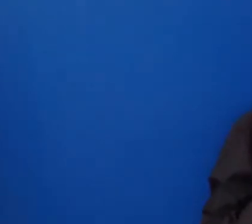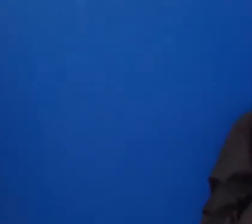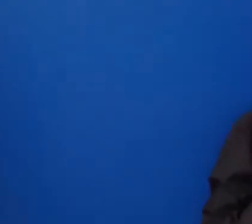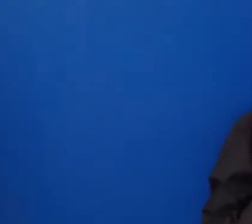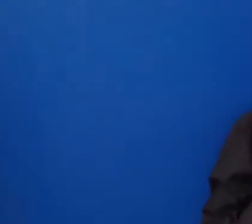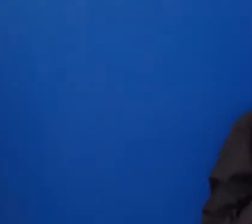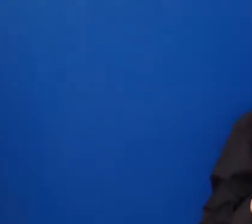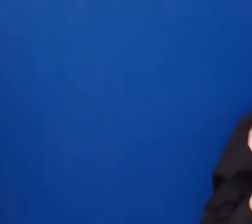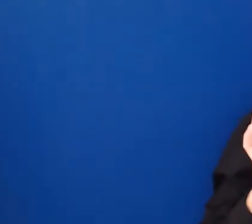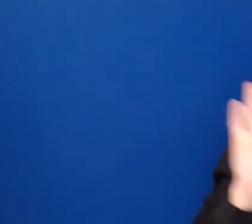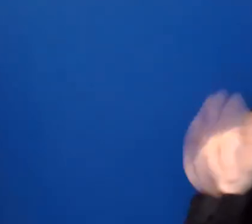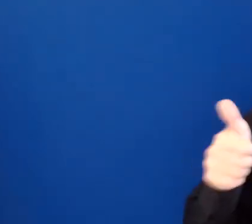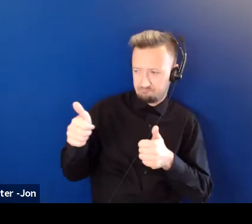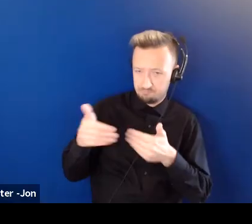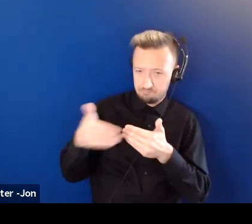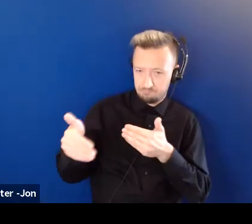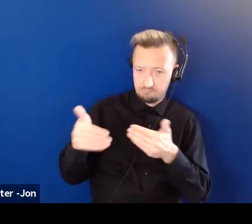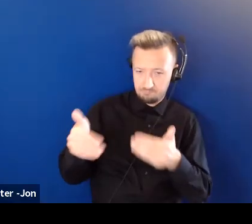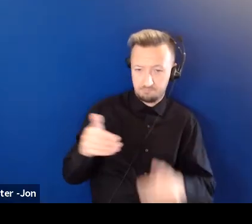No, you're good to keep going, Aja.